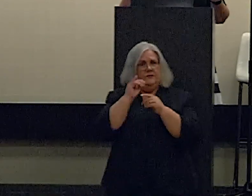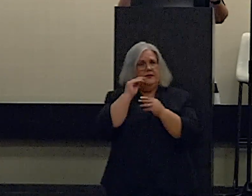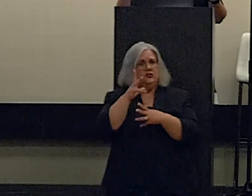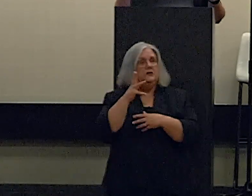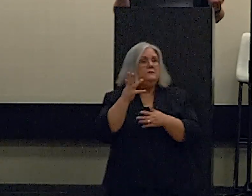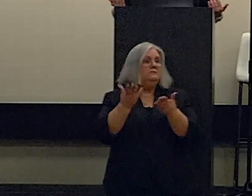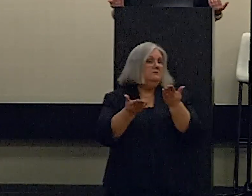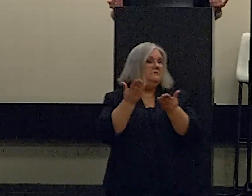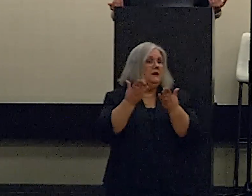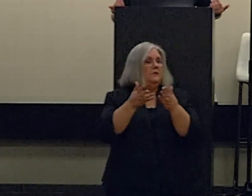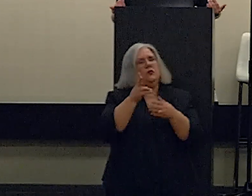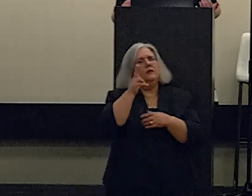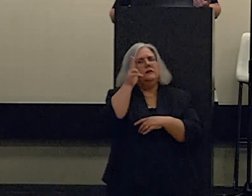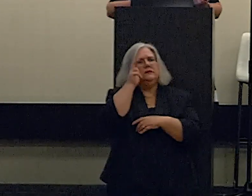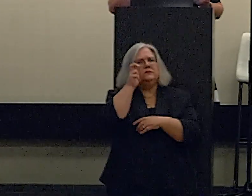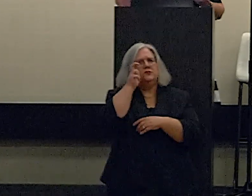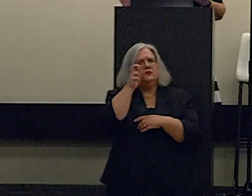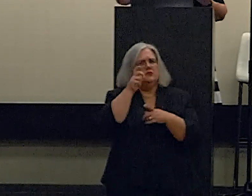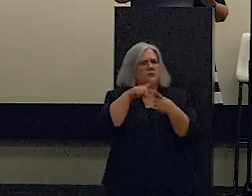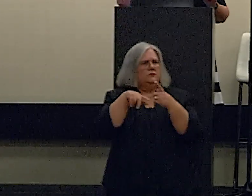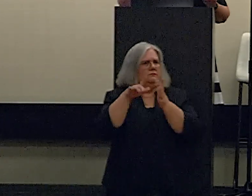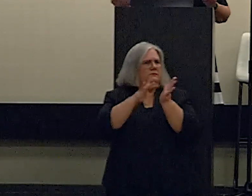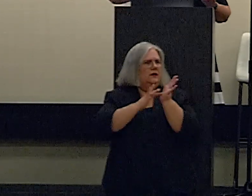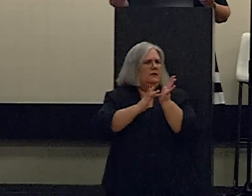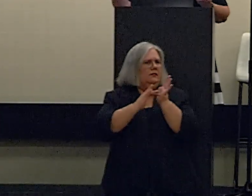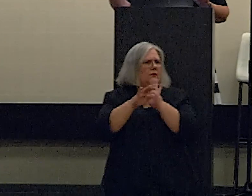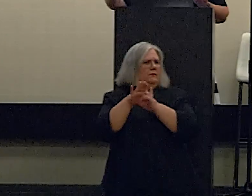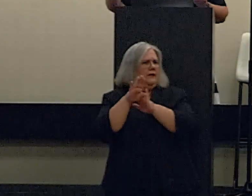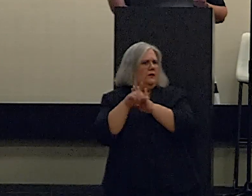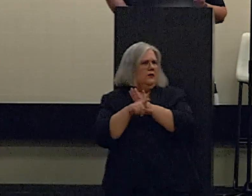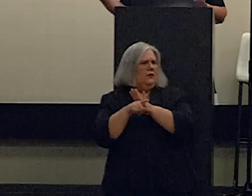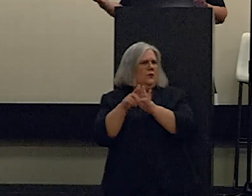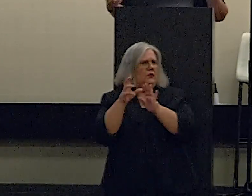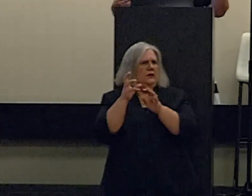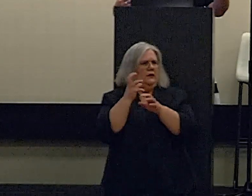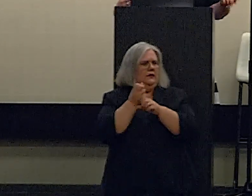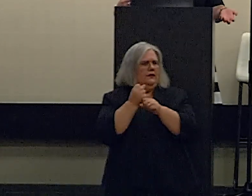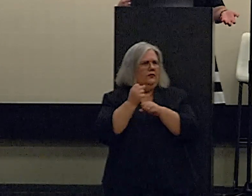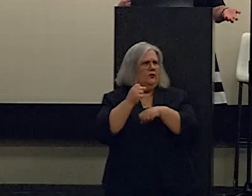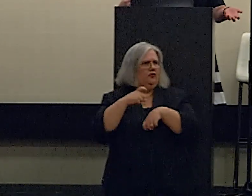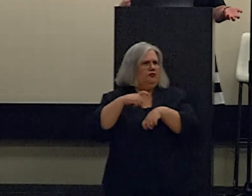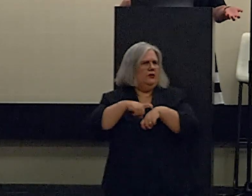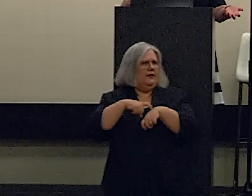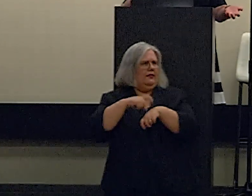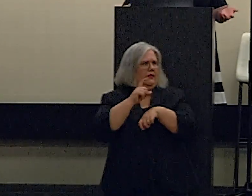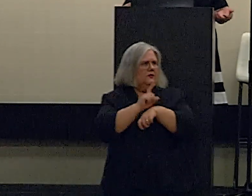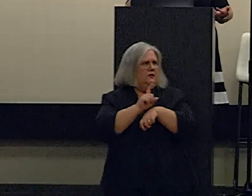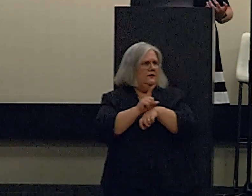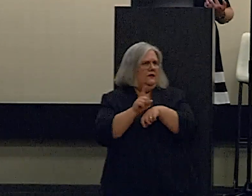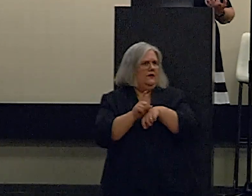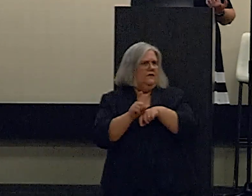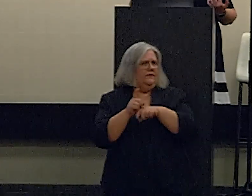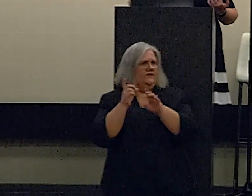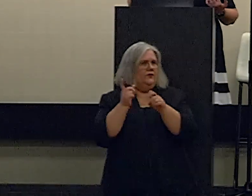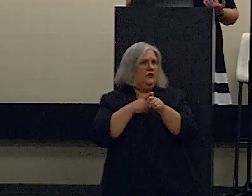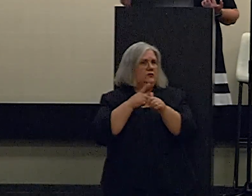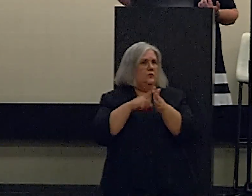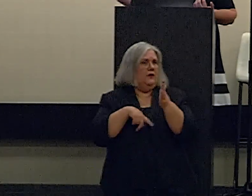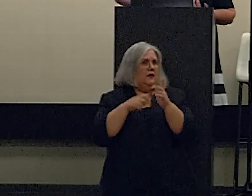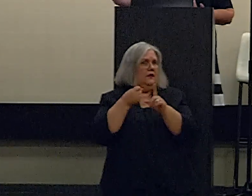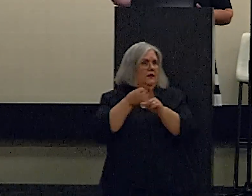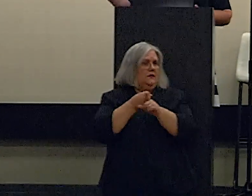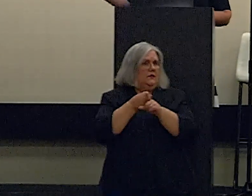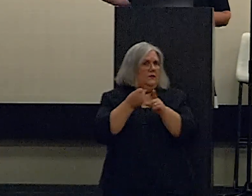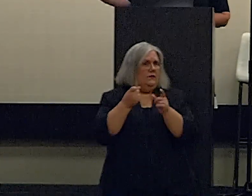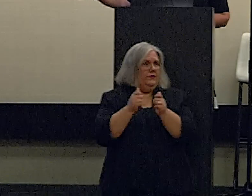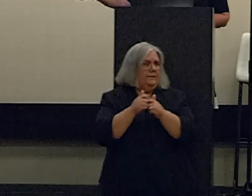a medical background, so we're going to get the chronological nature of what first happened with this patient, what's happening currently,